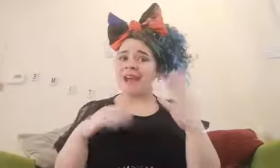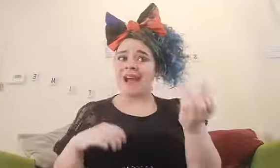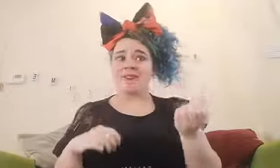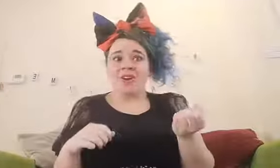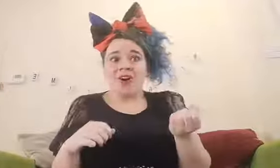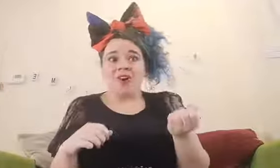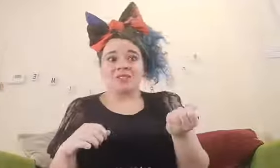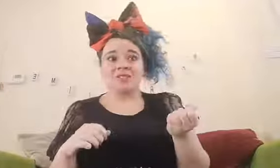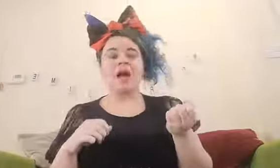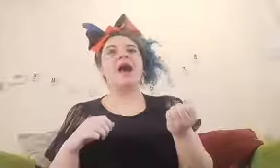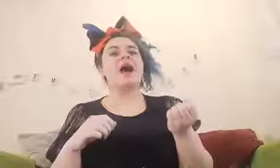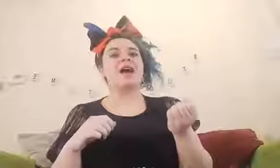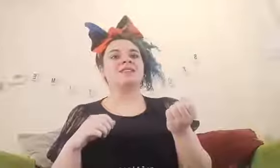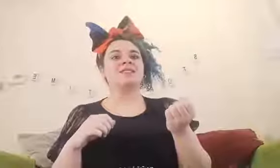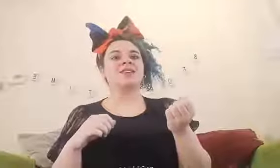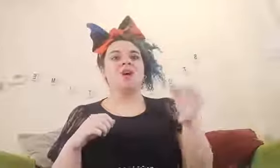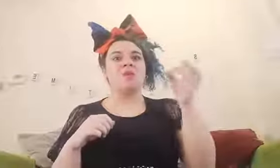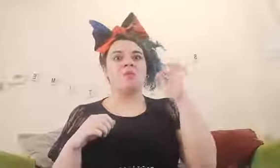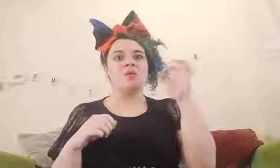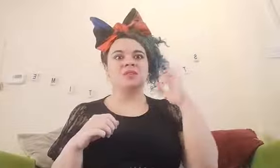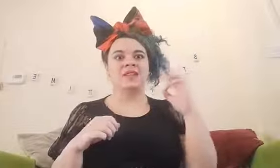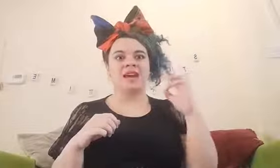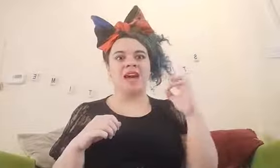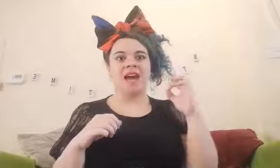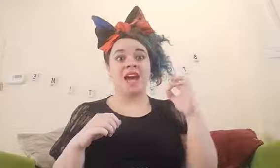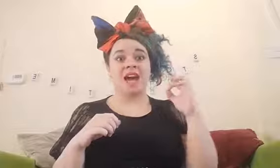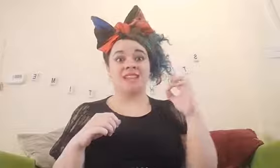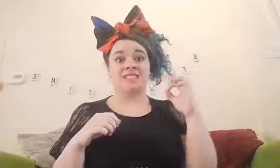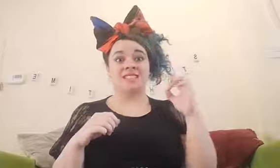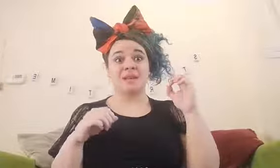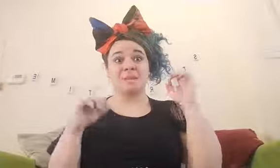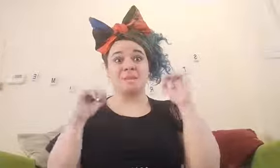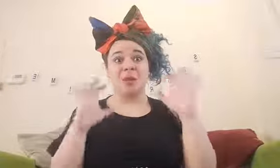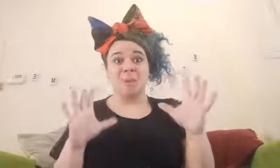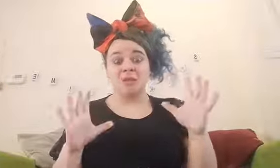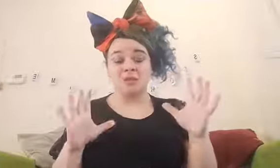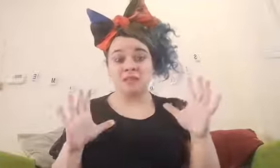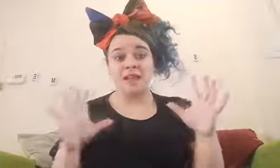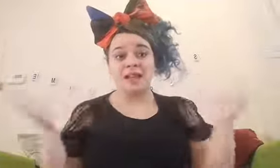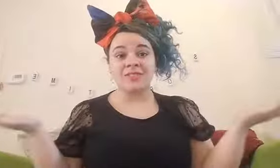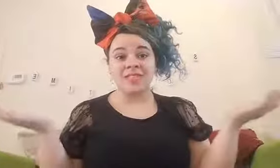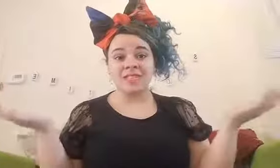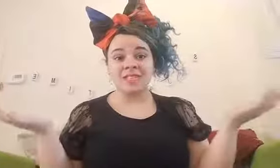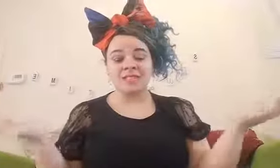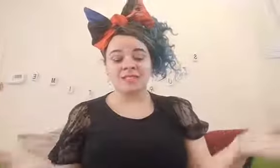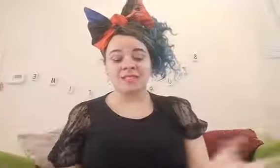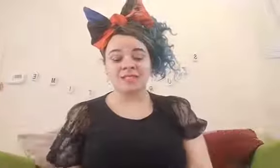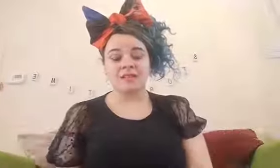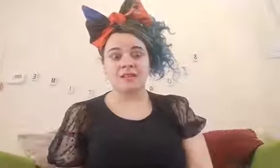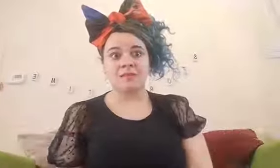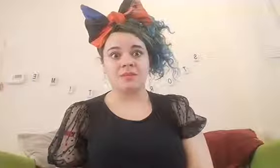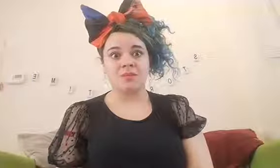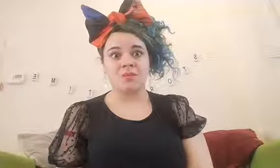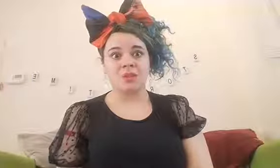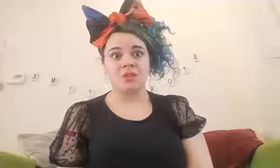have got some water and some bubbles, then this is the time to wash